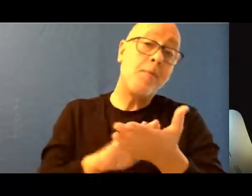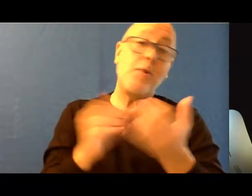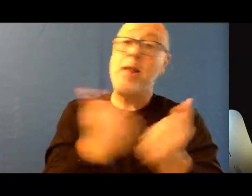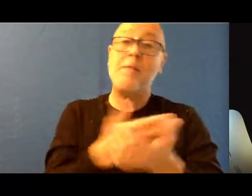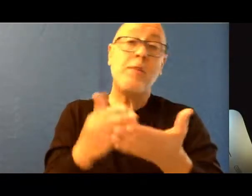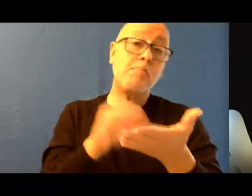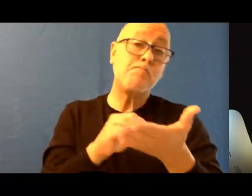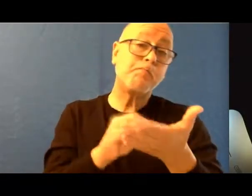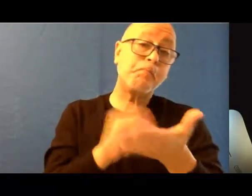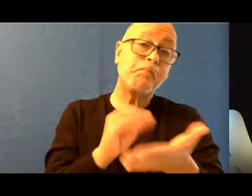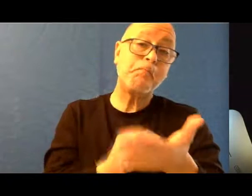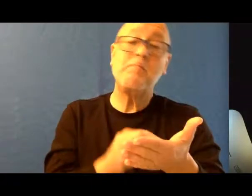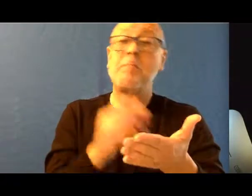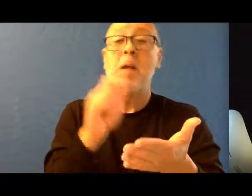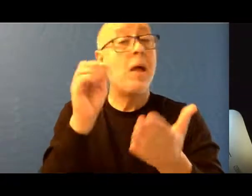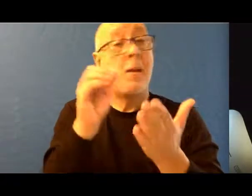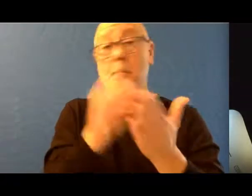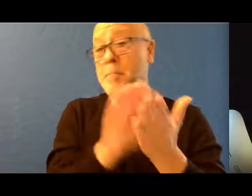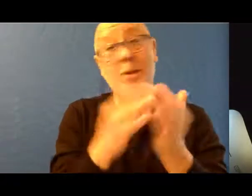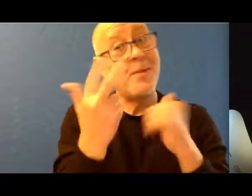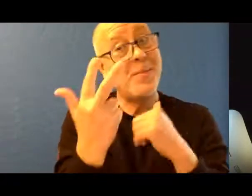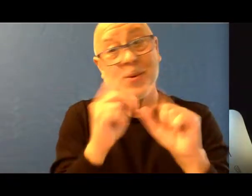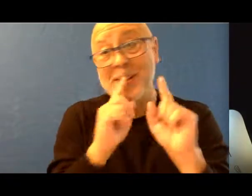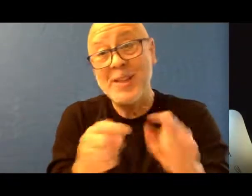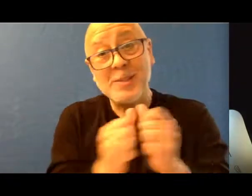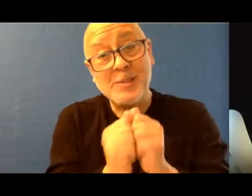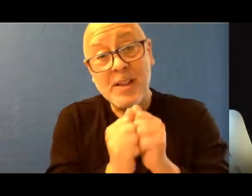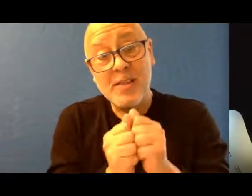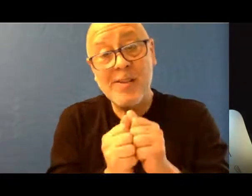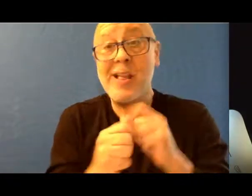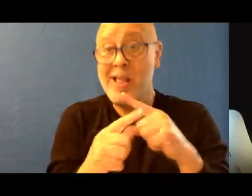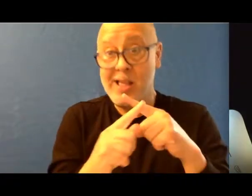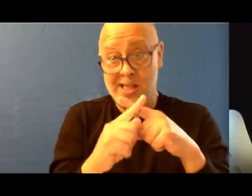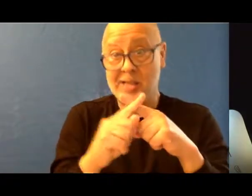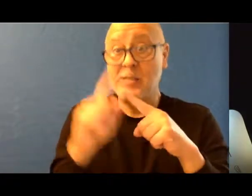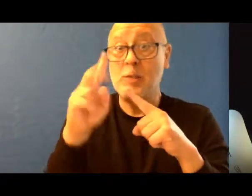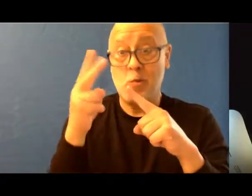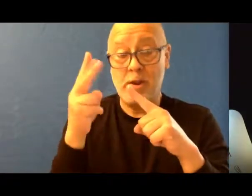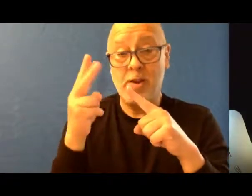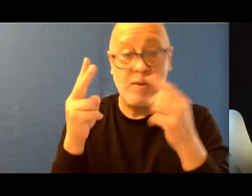I'm just writing these 3 answers together. X squared